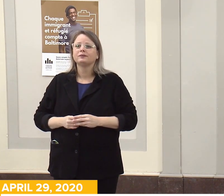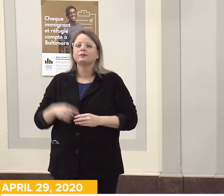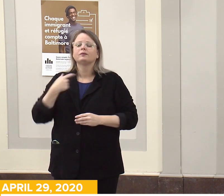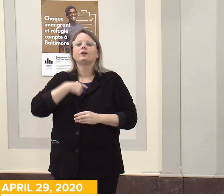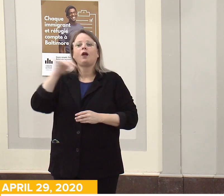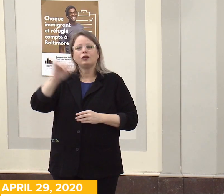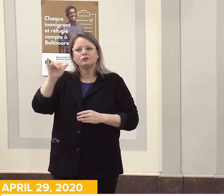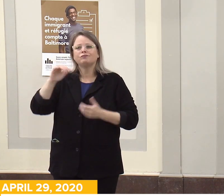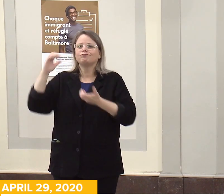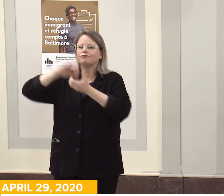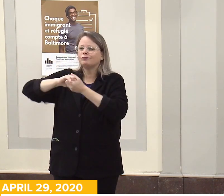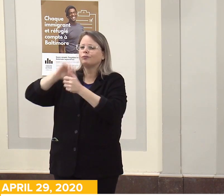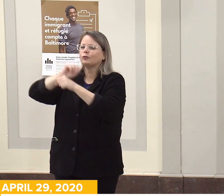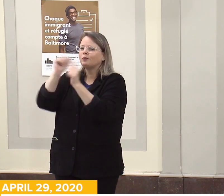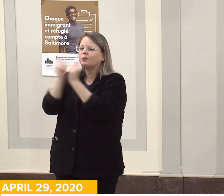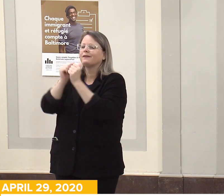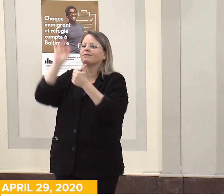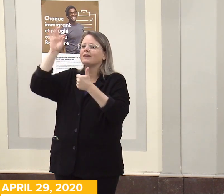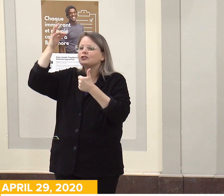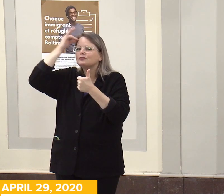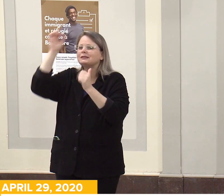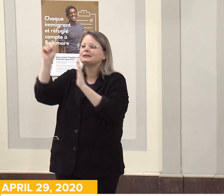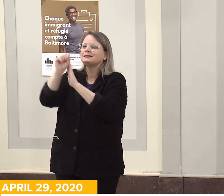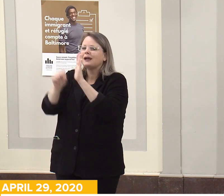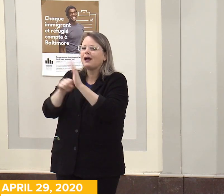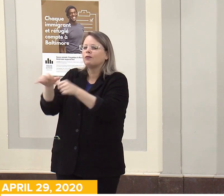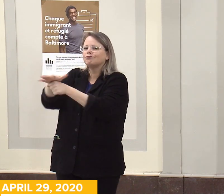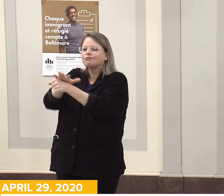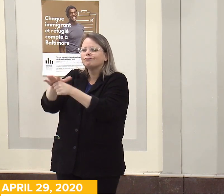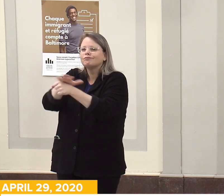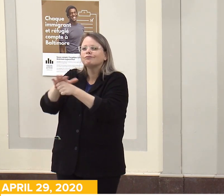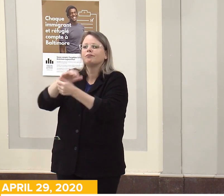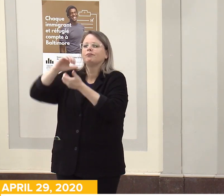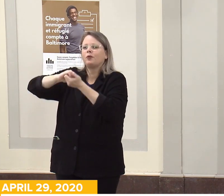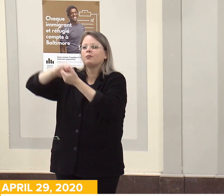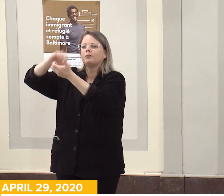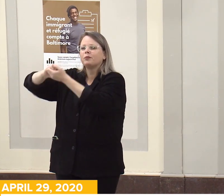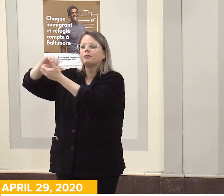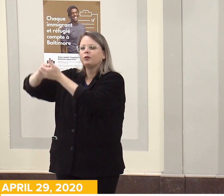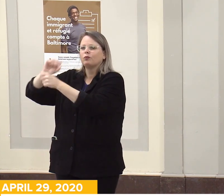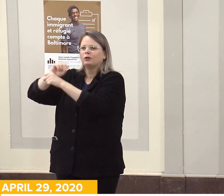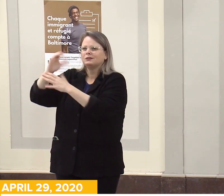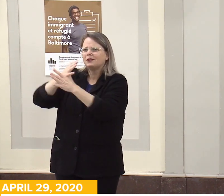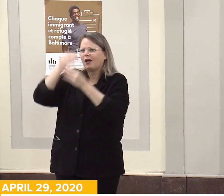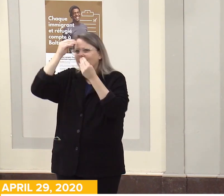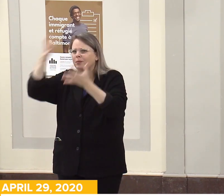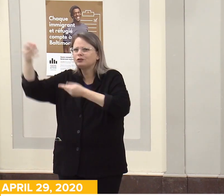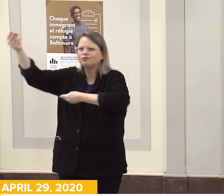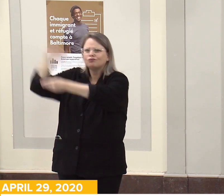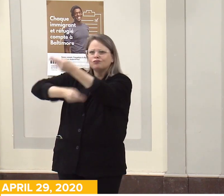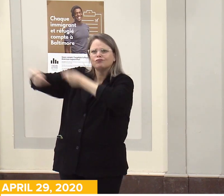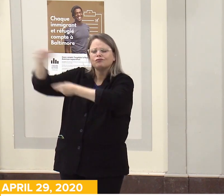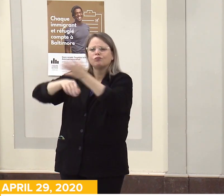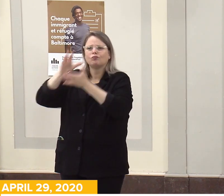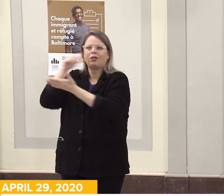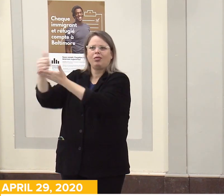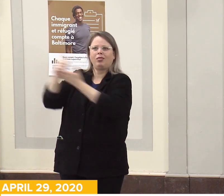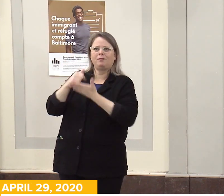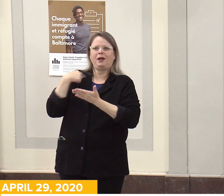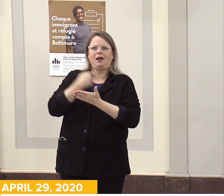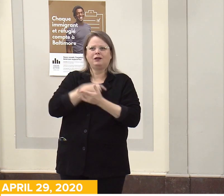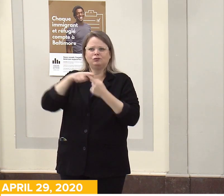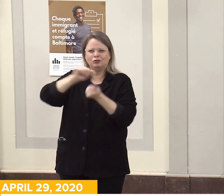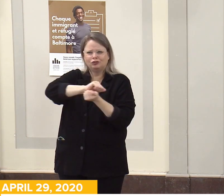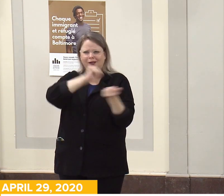state, and local levels to share information, to assist with enforcement, and support us in our efforts to change this culture of violence that our